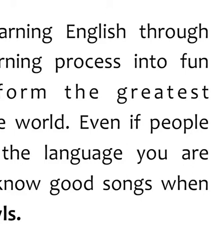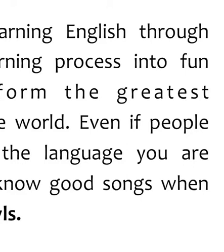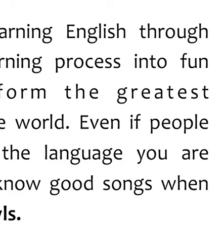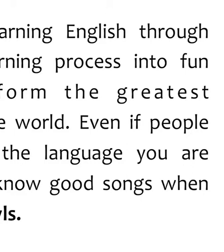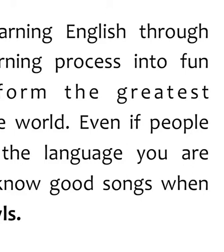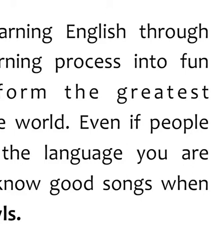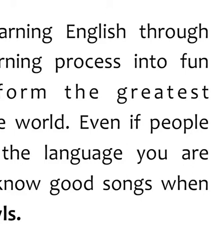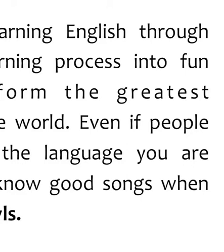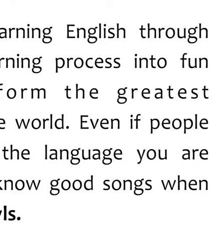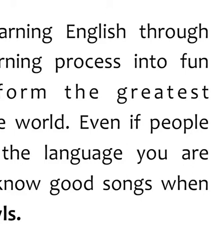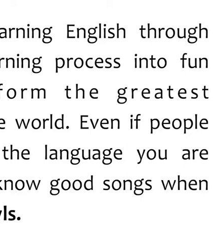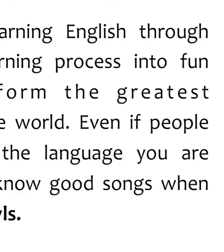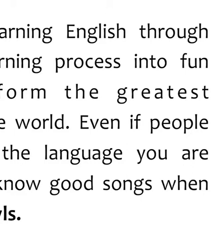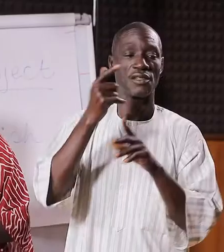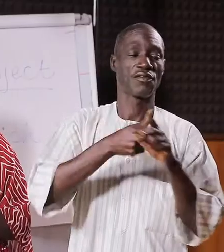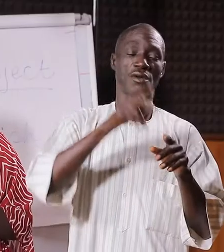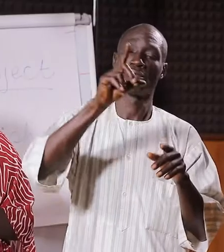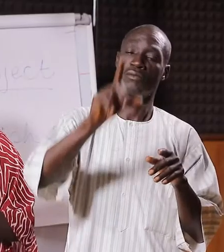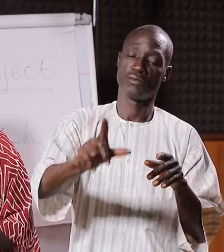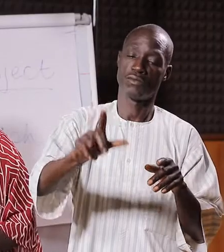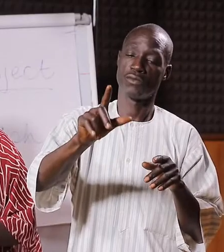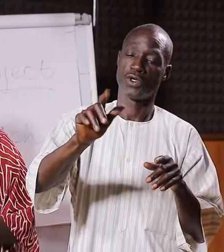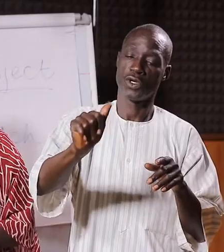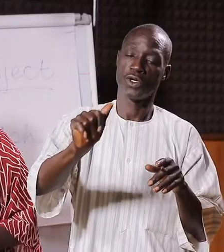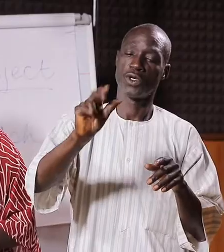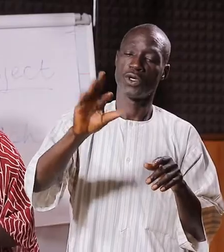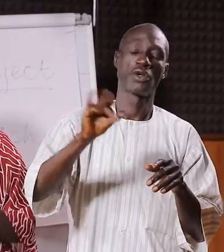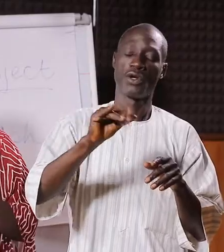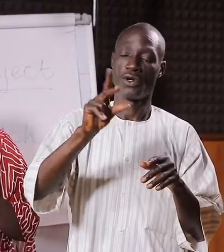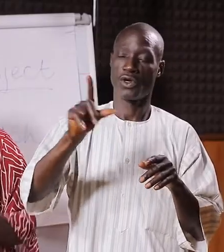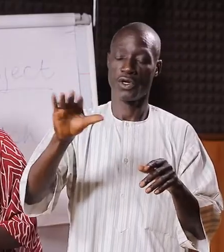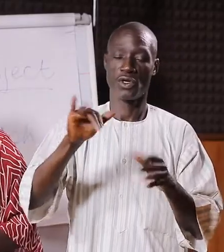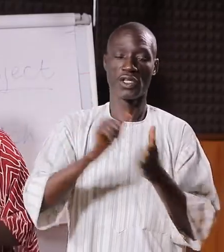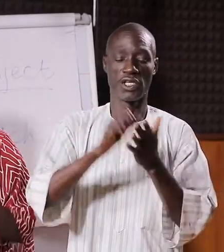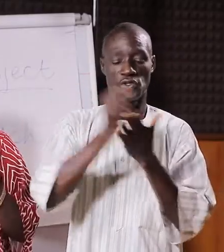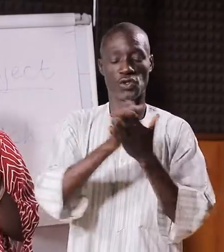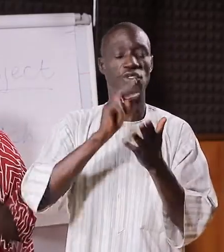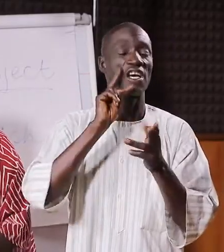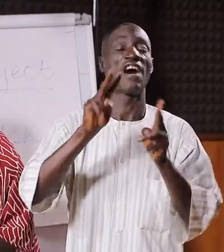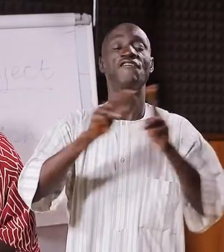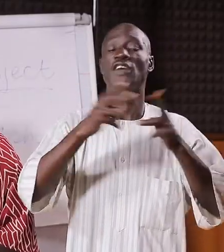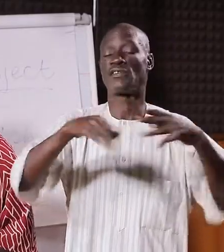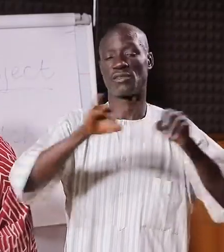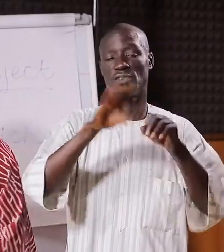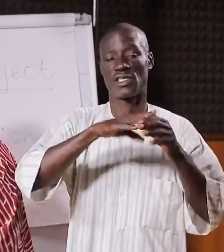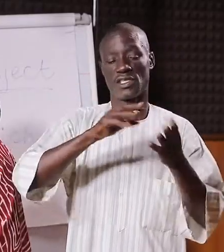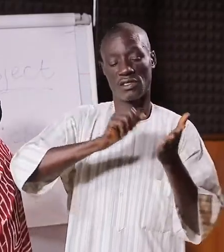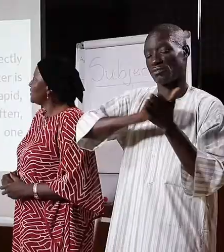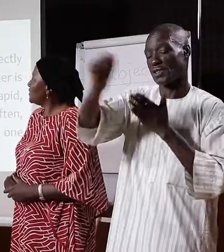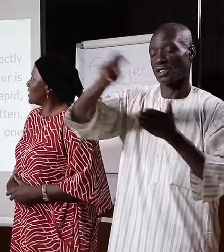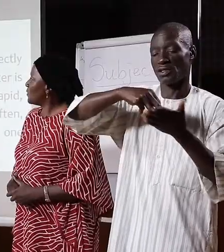made by Law Rawls. Songs are very important. People sing songs. We pass messages through